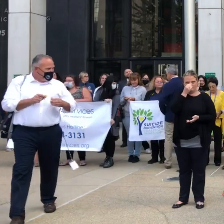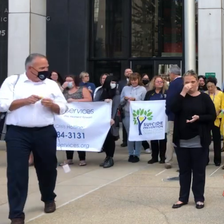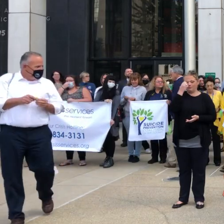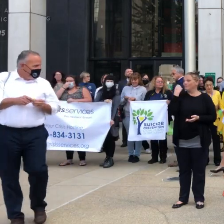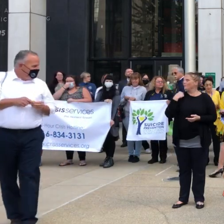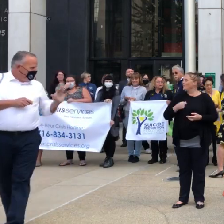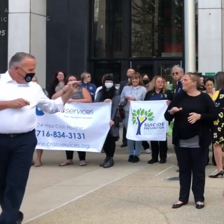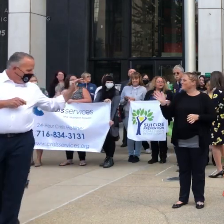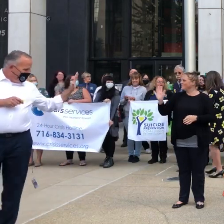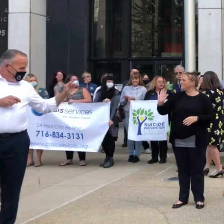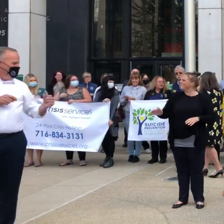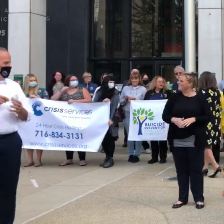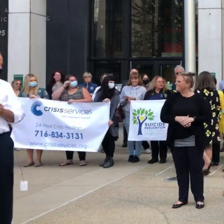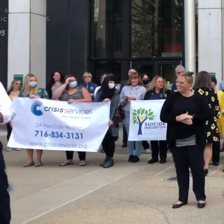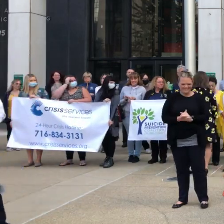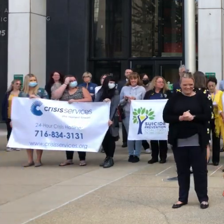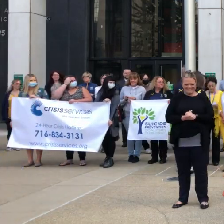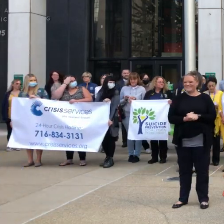Everyone ready?